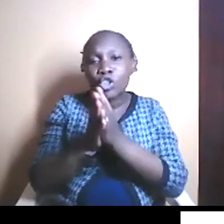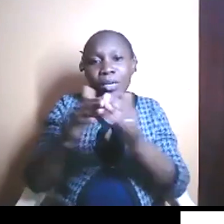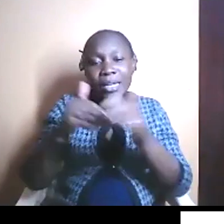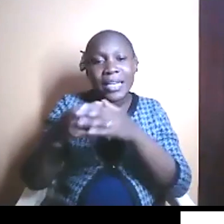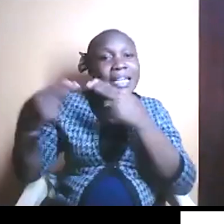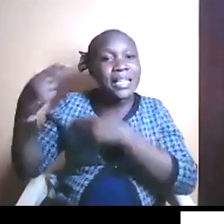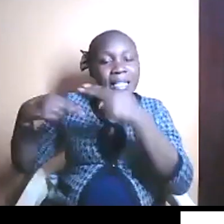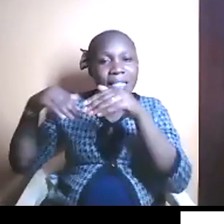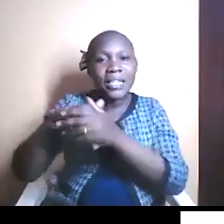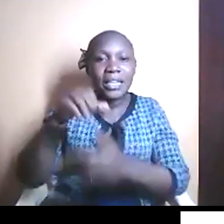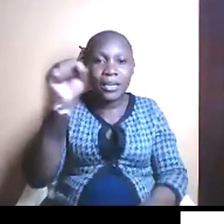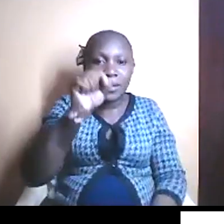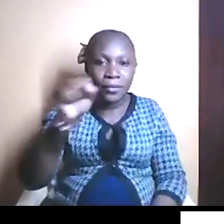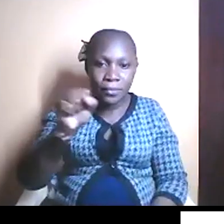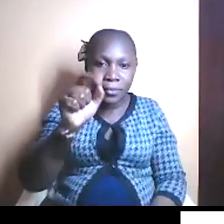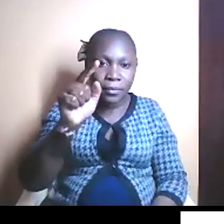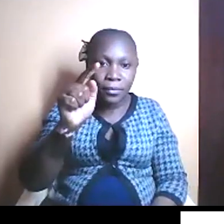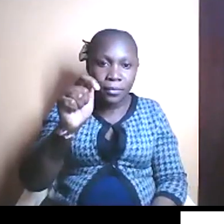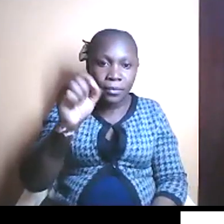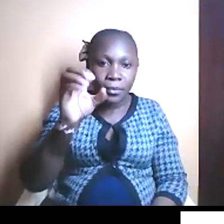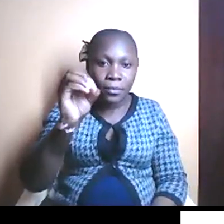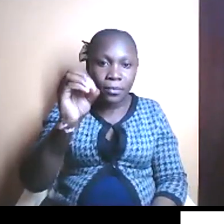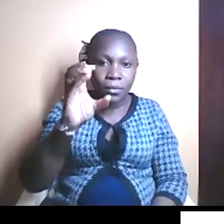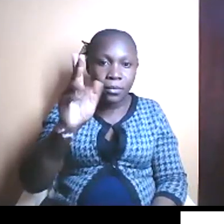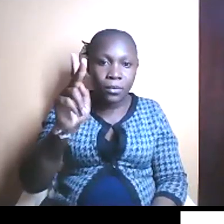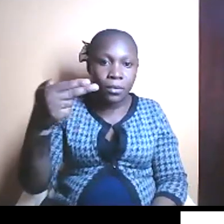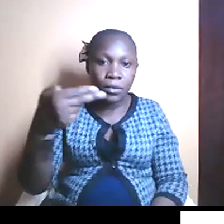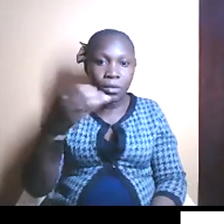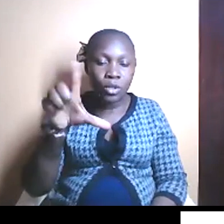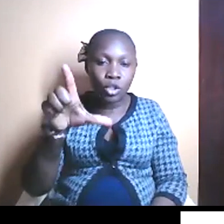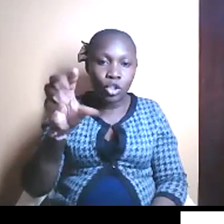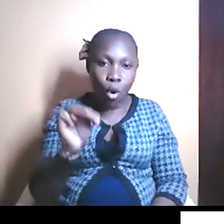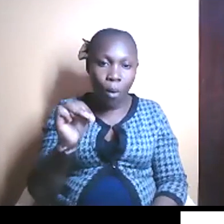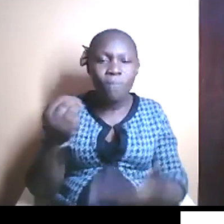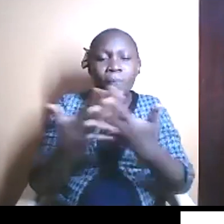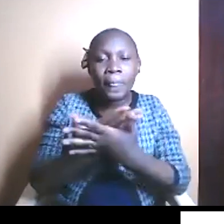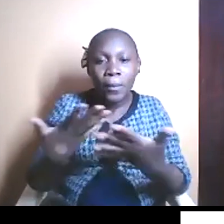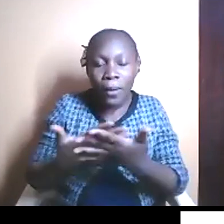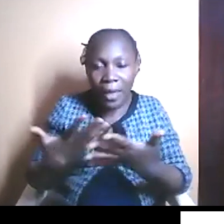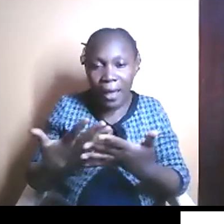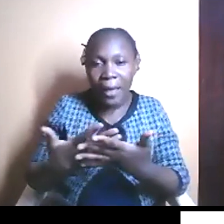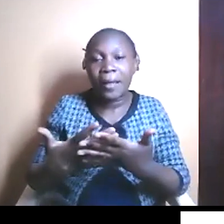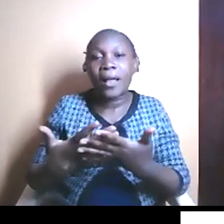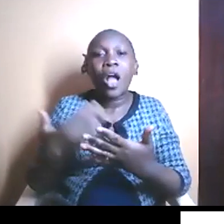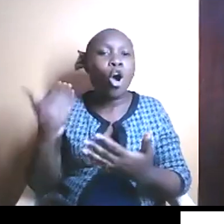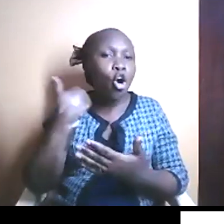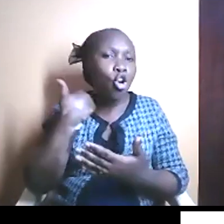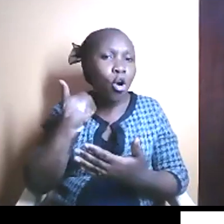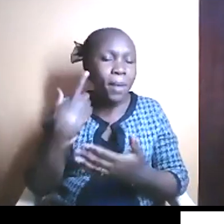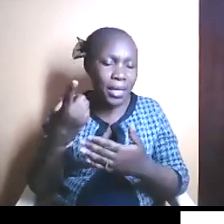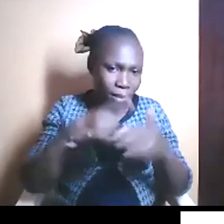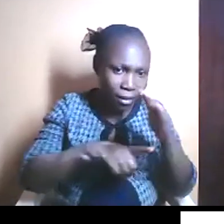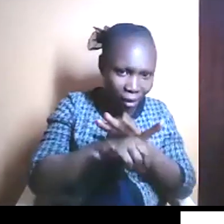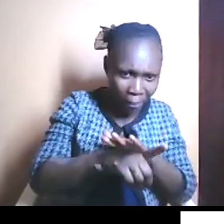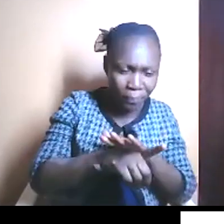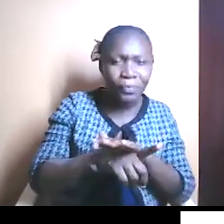where, you know, robbers entered a bank and actually took hostage. And so Stockholm Syndrome happens a lot with employees